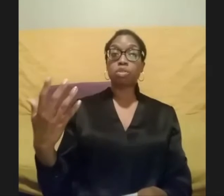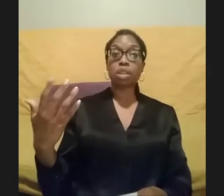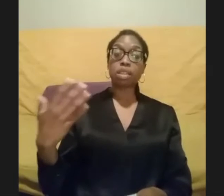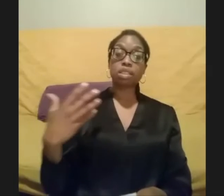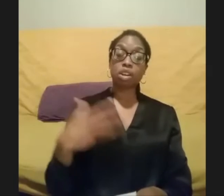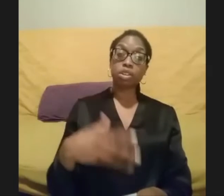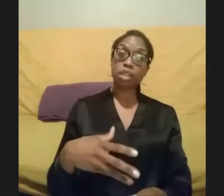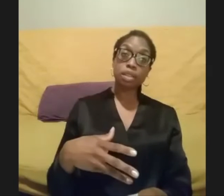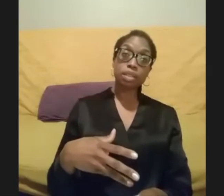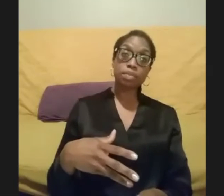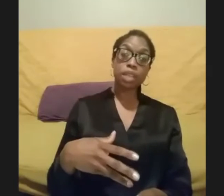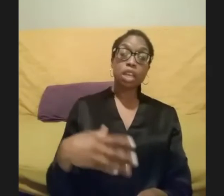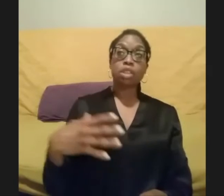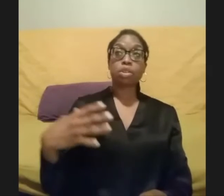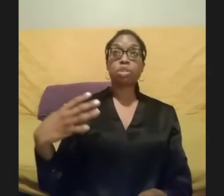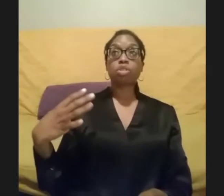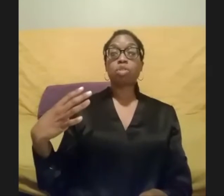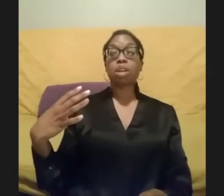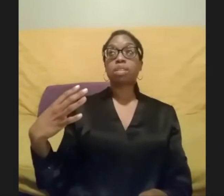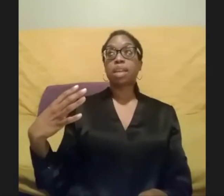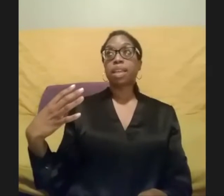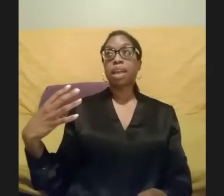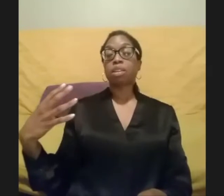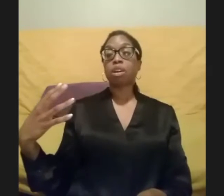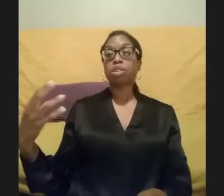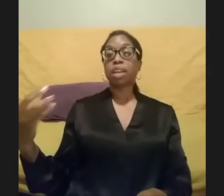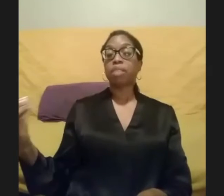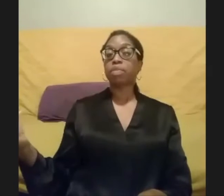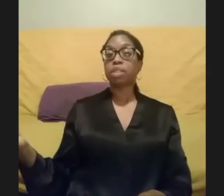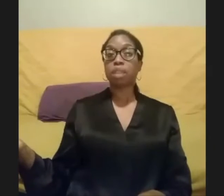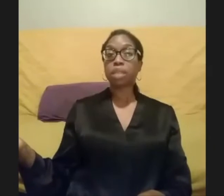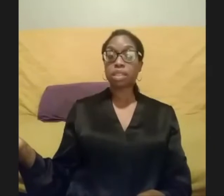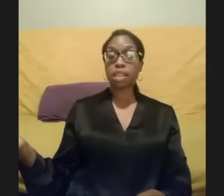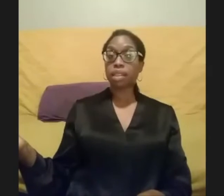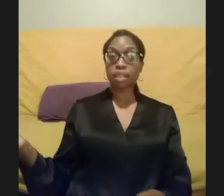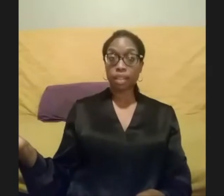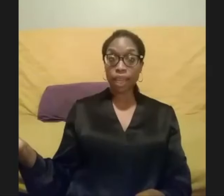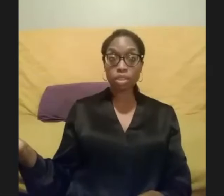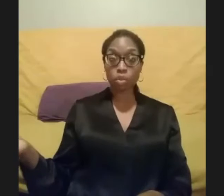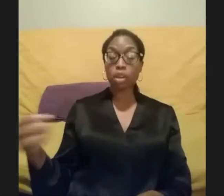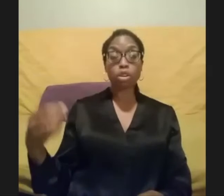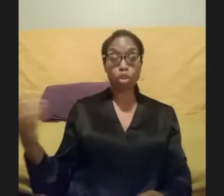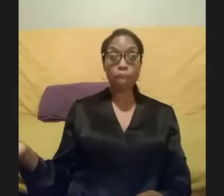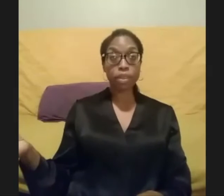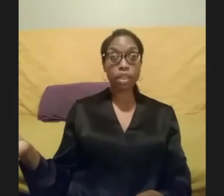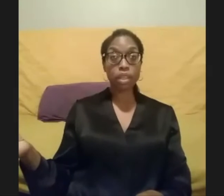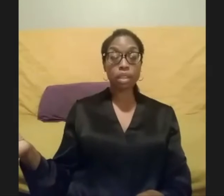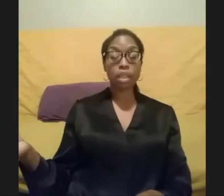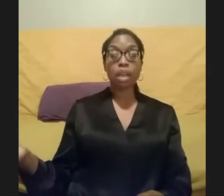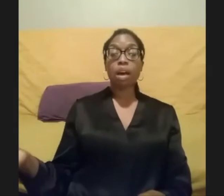that can scar your lungs. There are certain drugs that can cause you to have numbness and tingling in the legs, or what we call neuropathy.